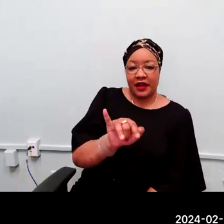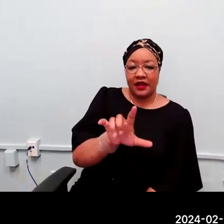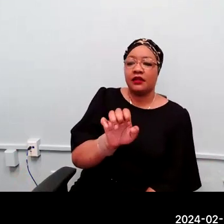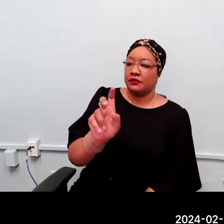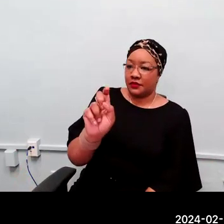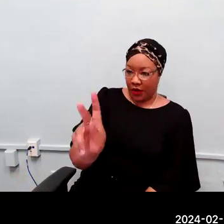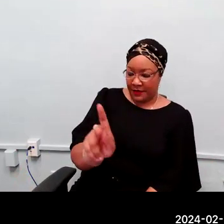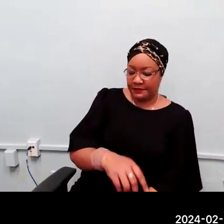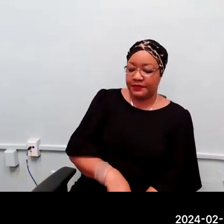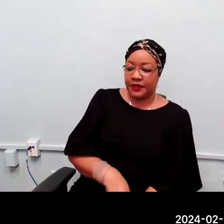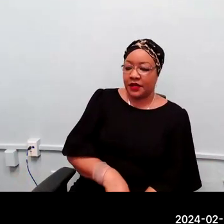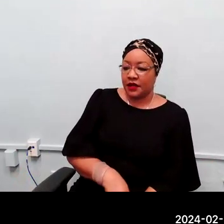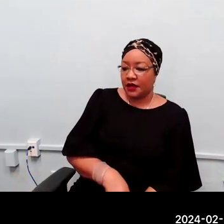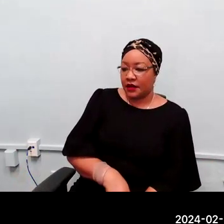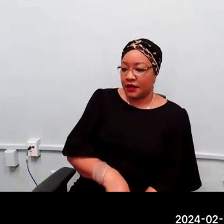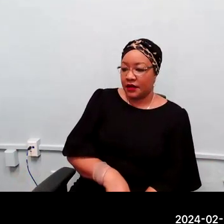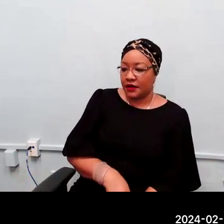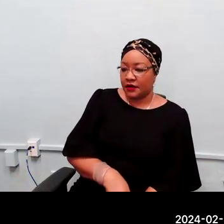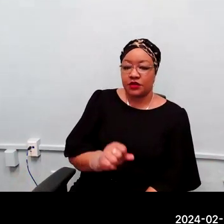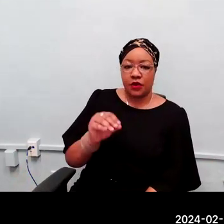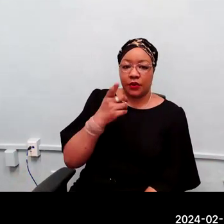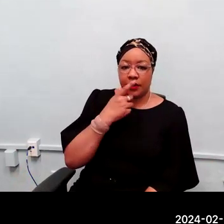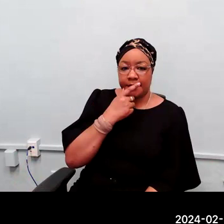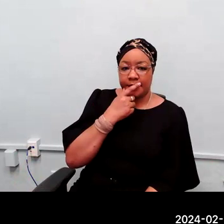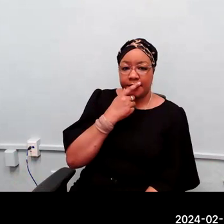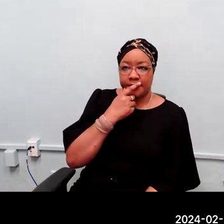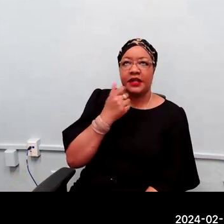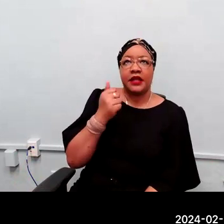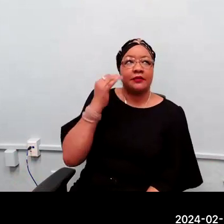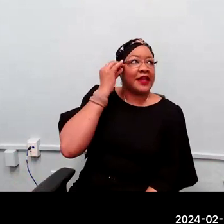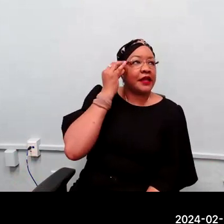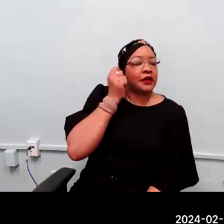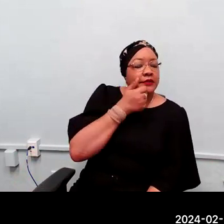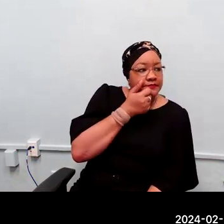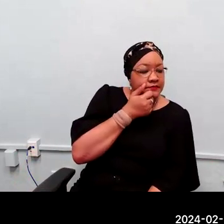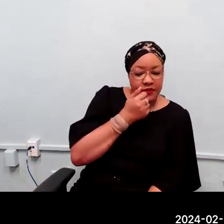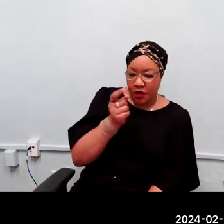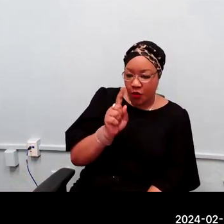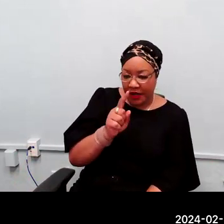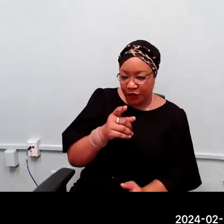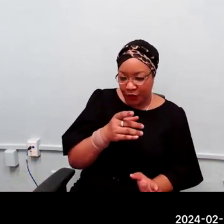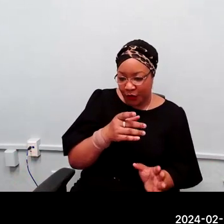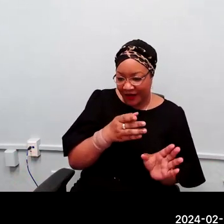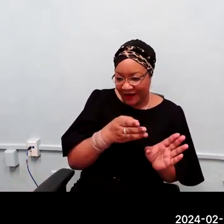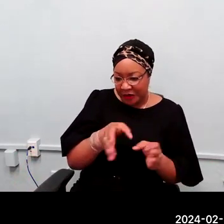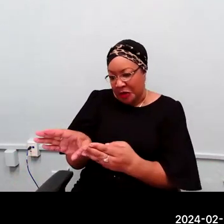Okay, so okay, now I'm trying to think about like where to go next.